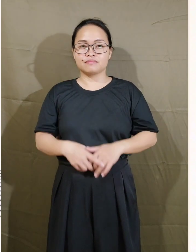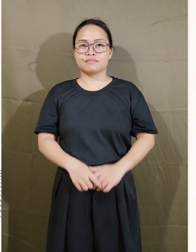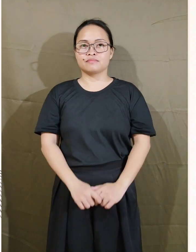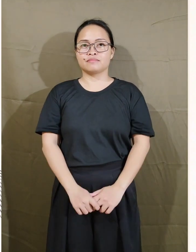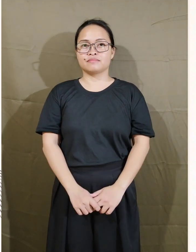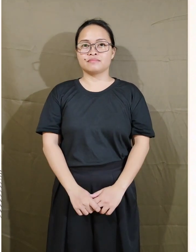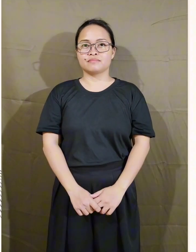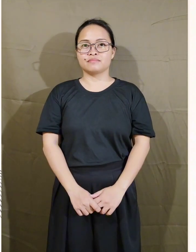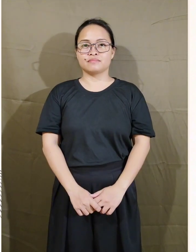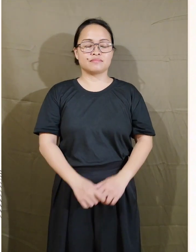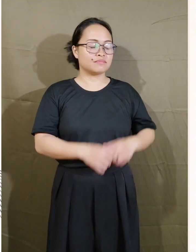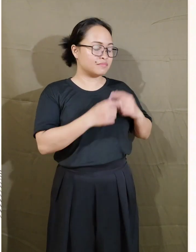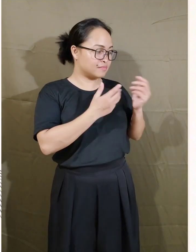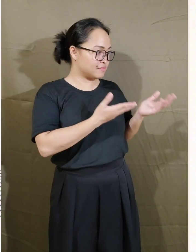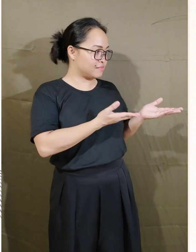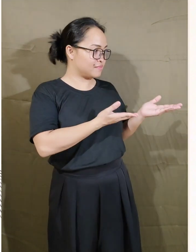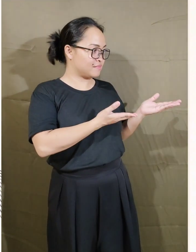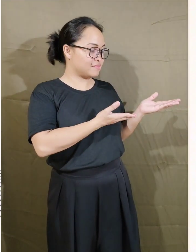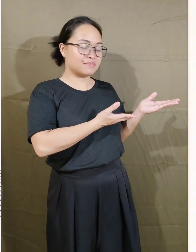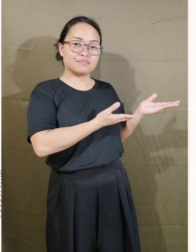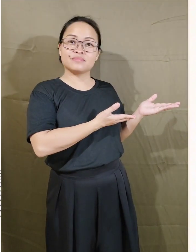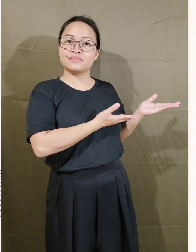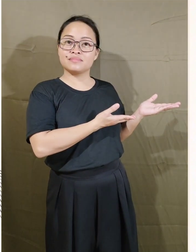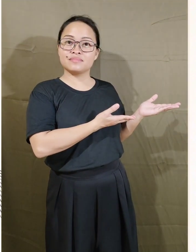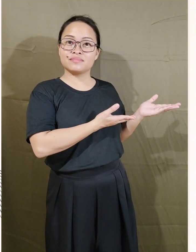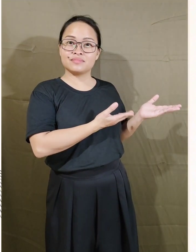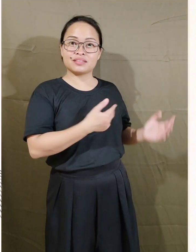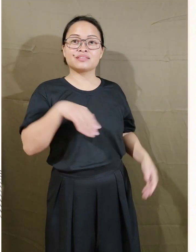The answer is 5.